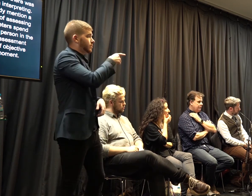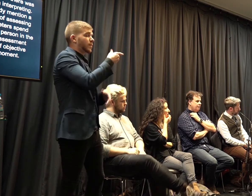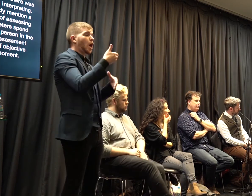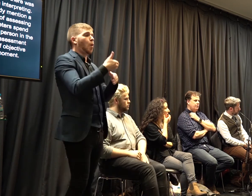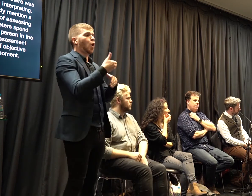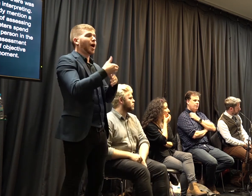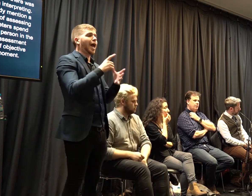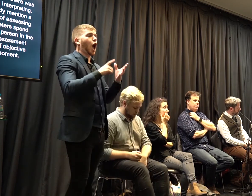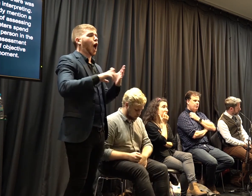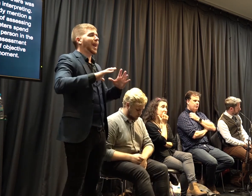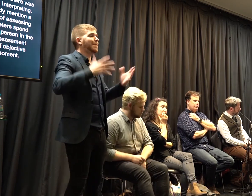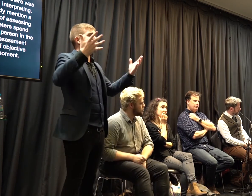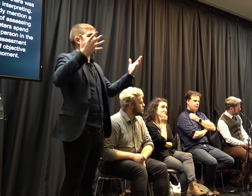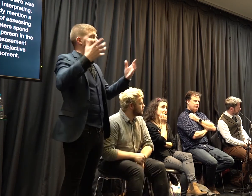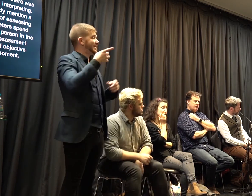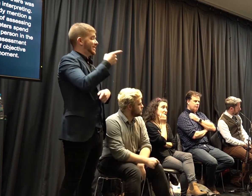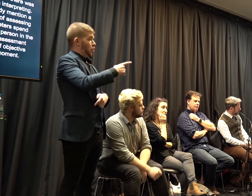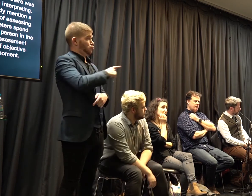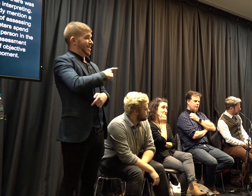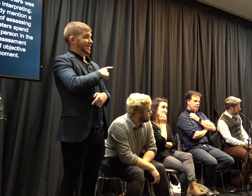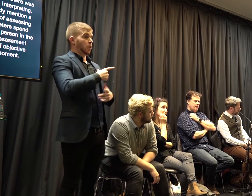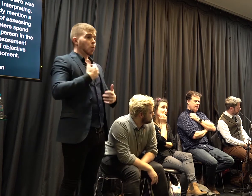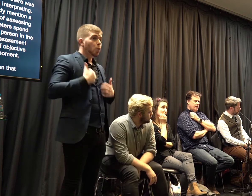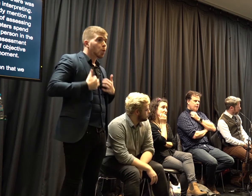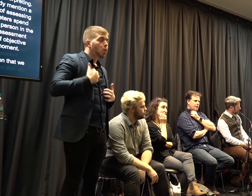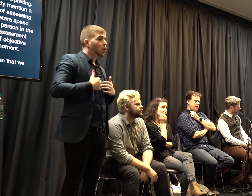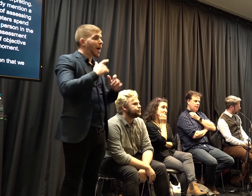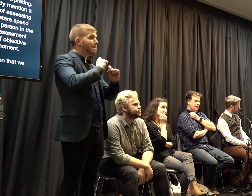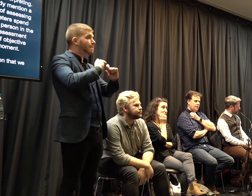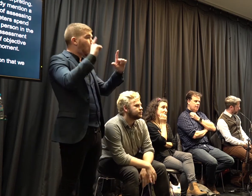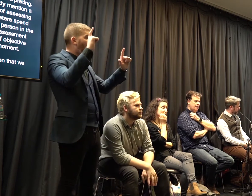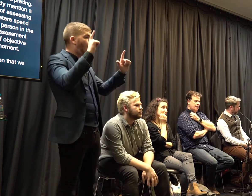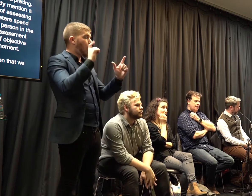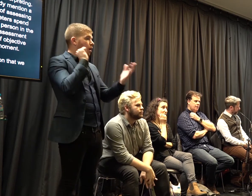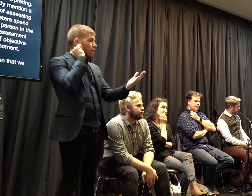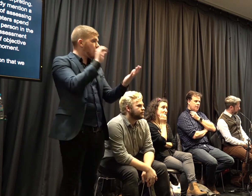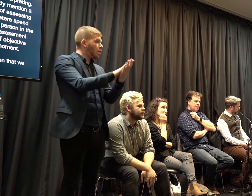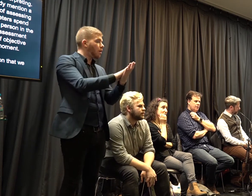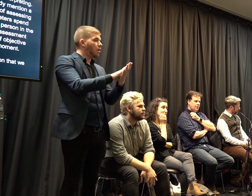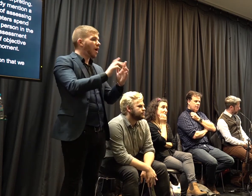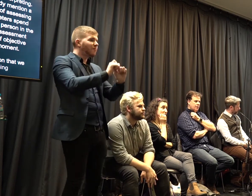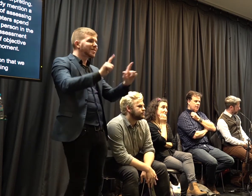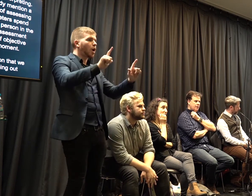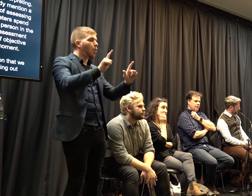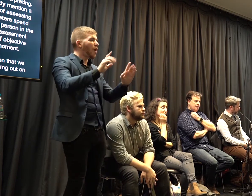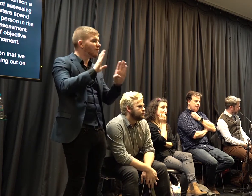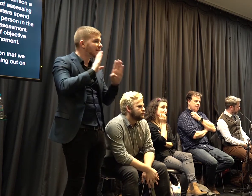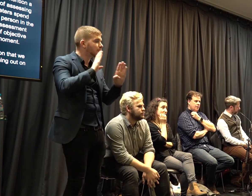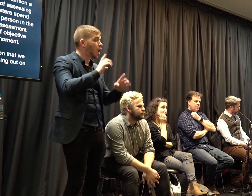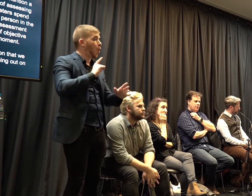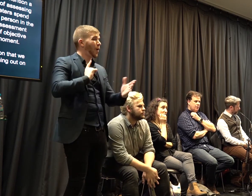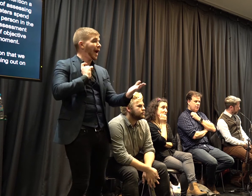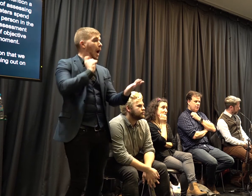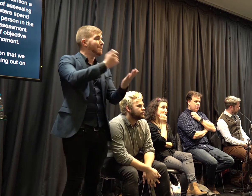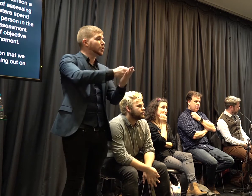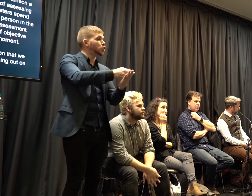at Unlimited, and the reason that we were really interested when Paula put the thing out on Facebook is that we commission people to